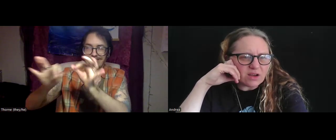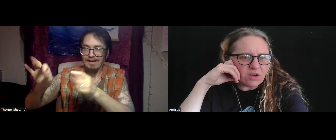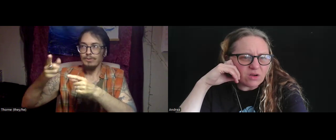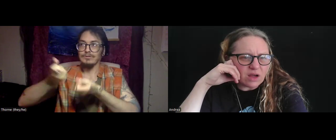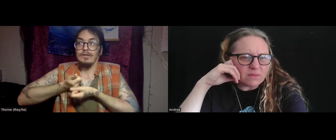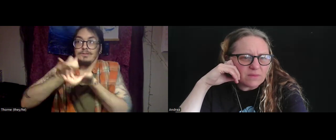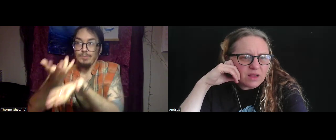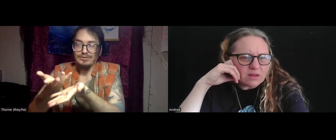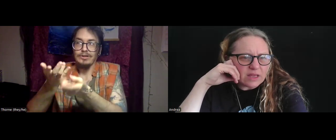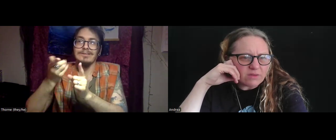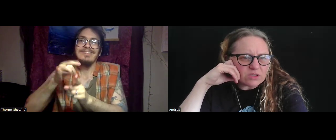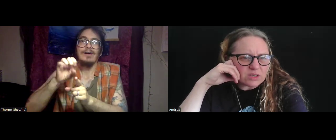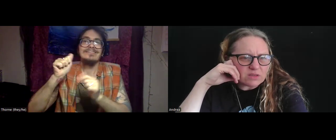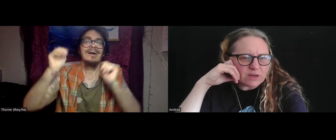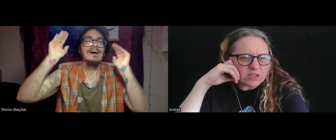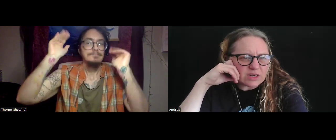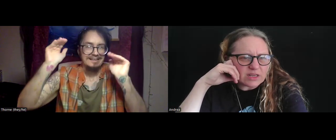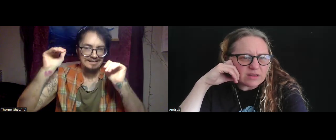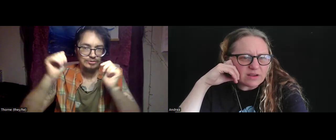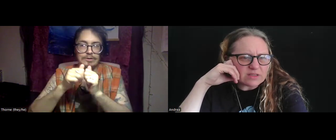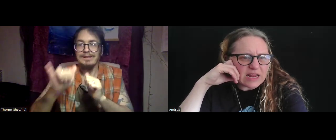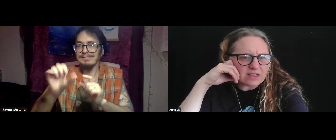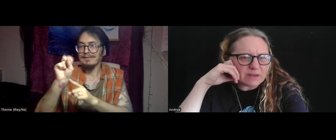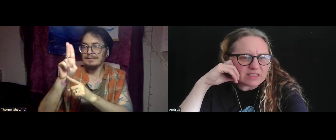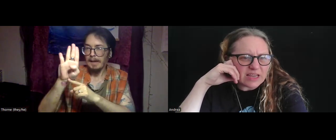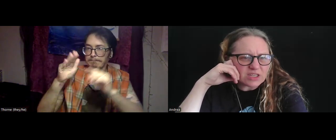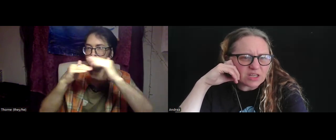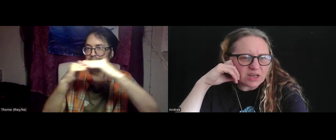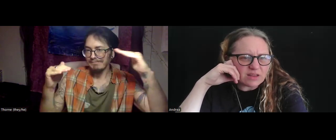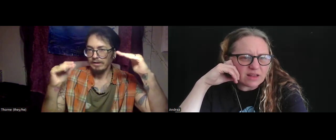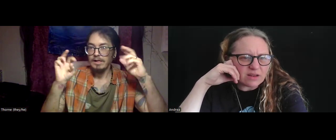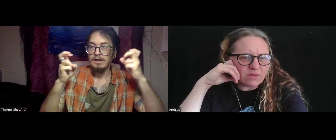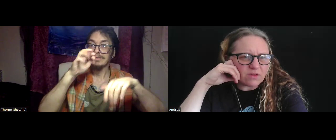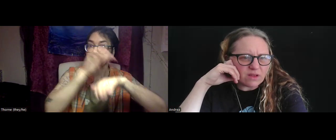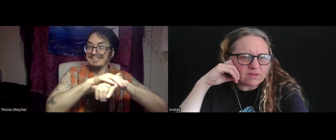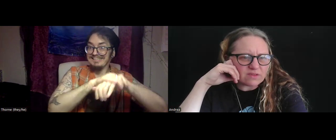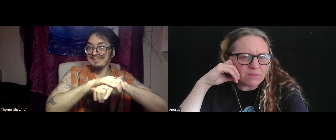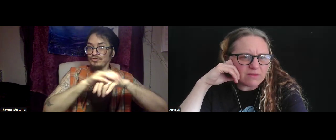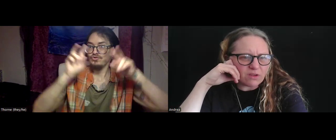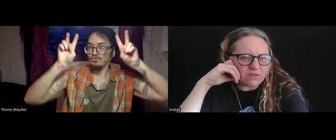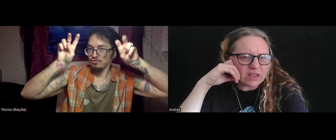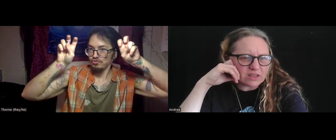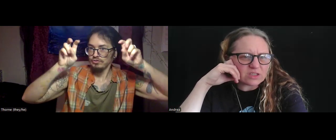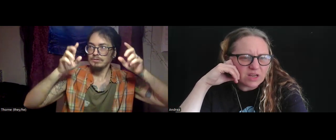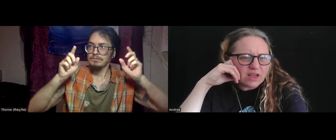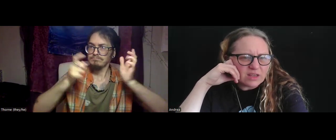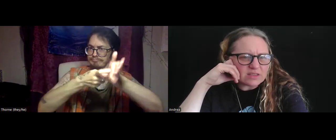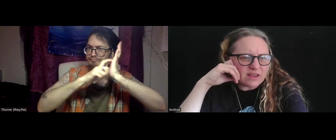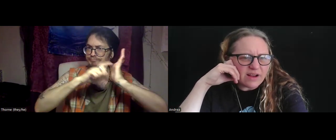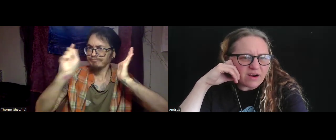ASL language expression, there's an expectation that a sub-level of English is there,